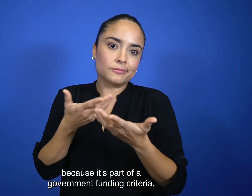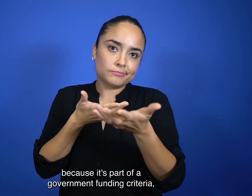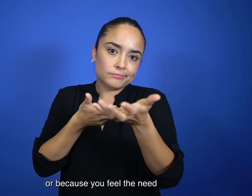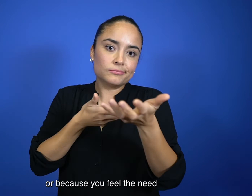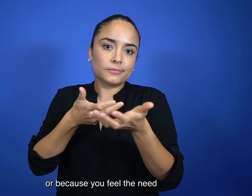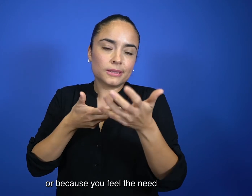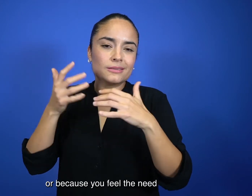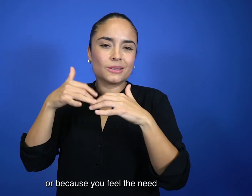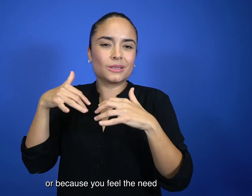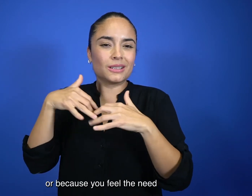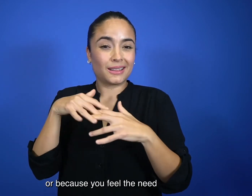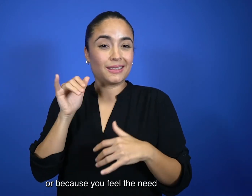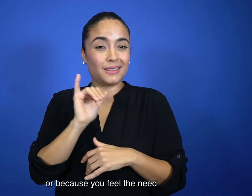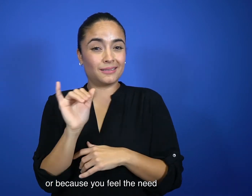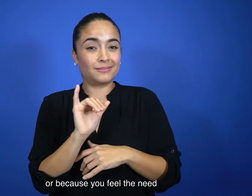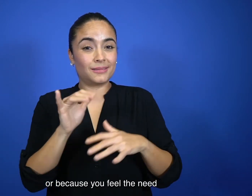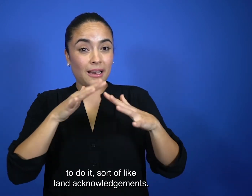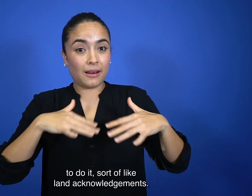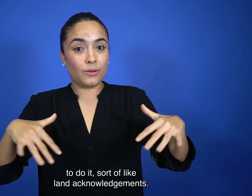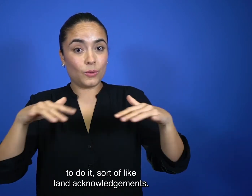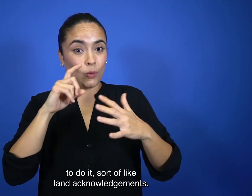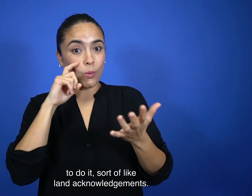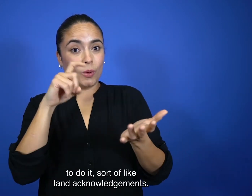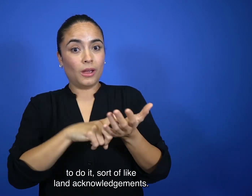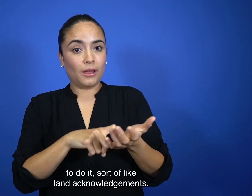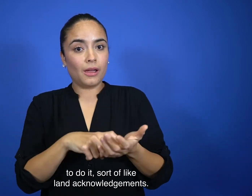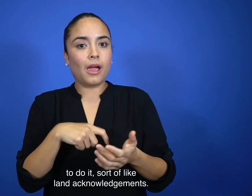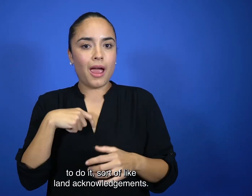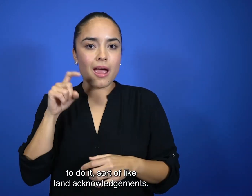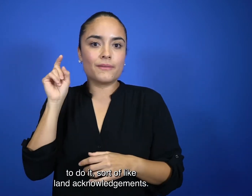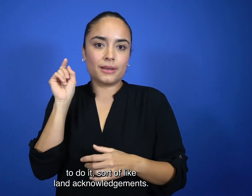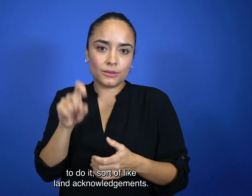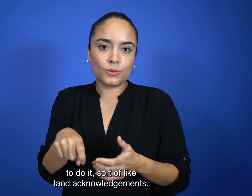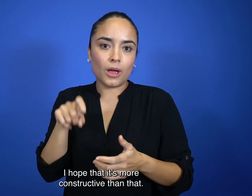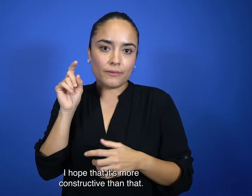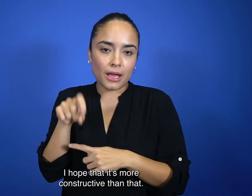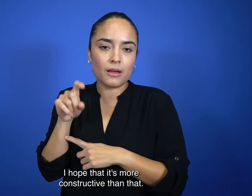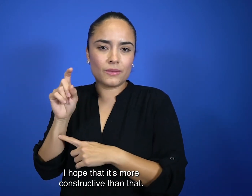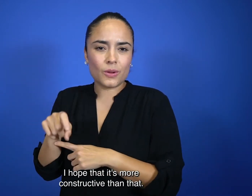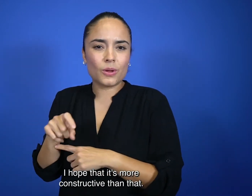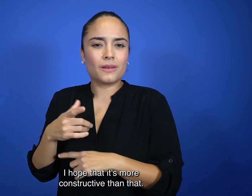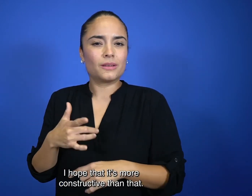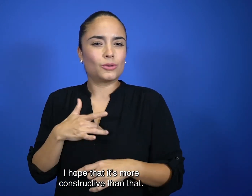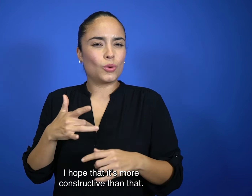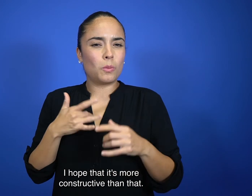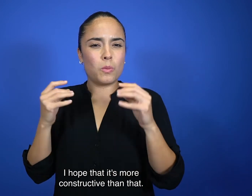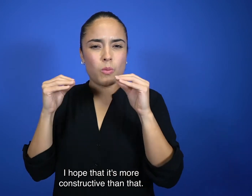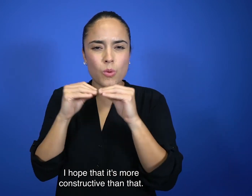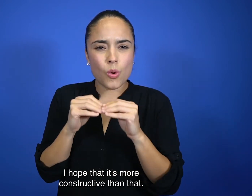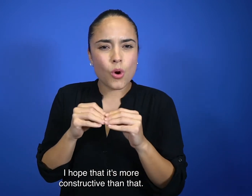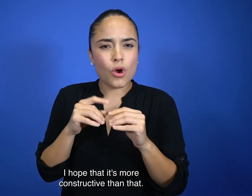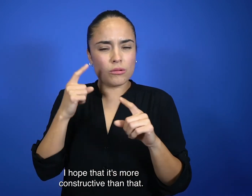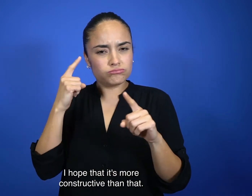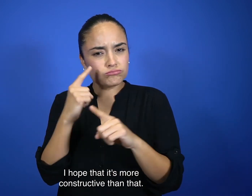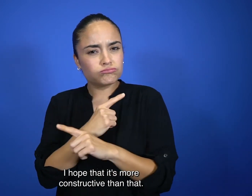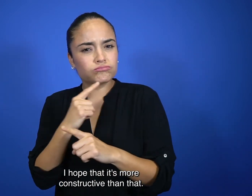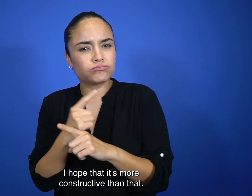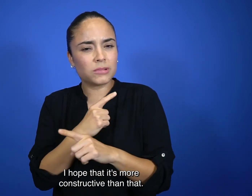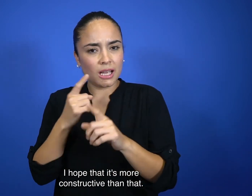or because you feel the need to do it, sort of like land acknowledgements. I hope that it's more constructive than